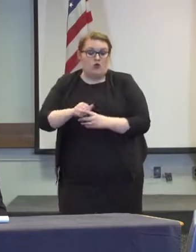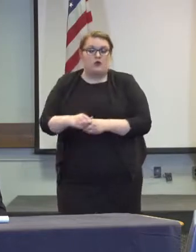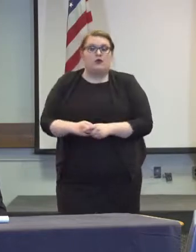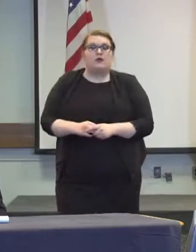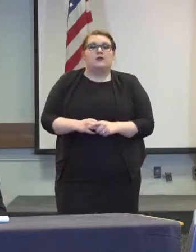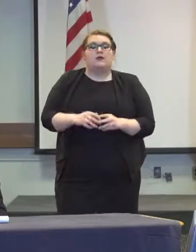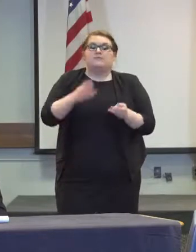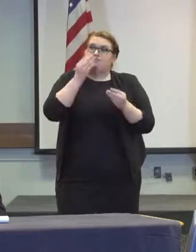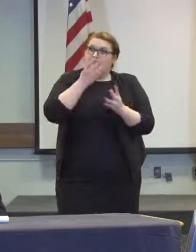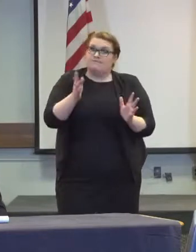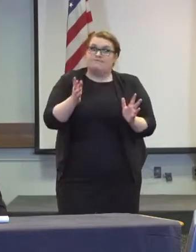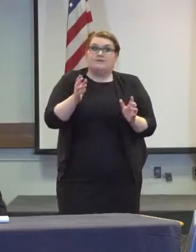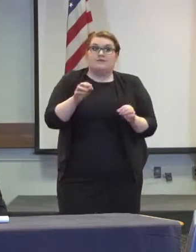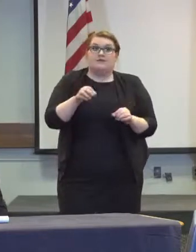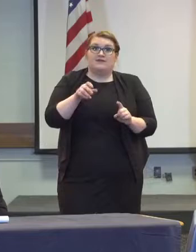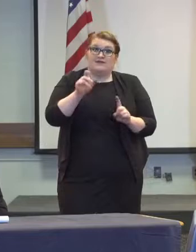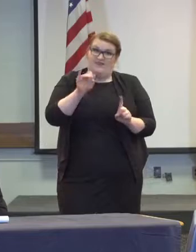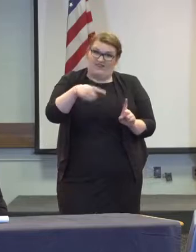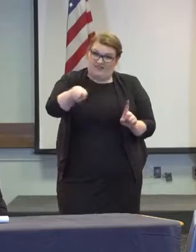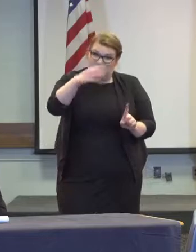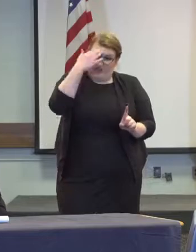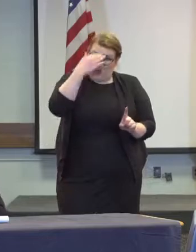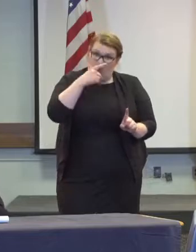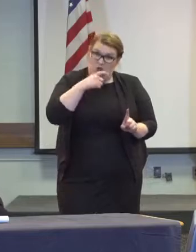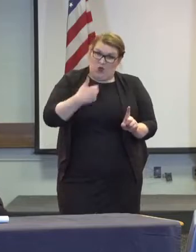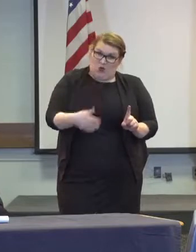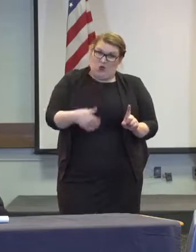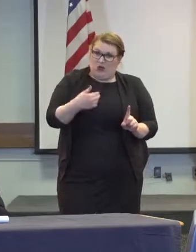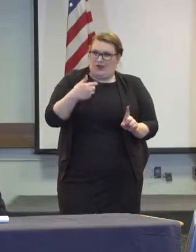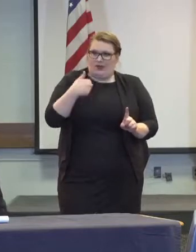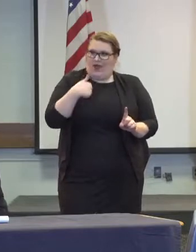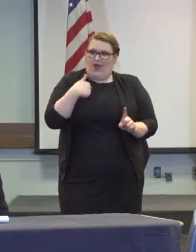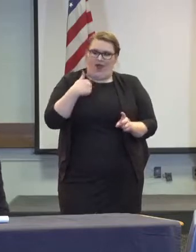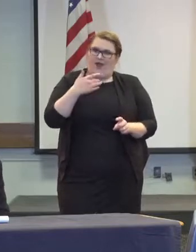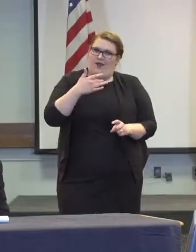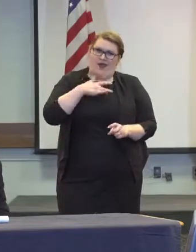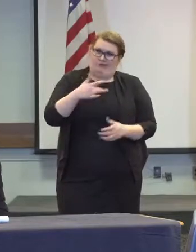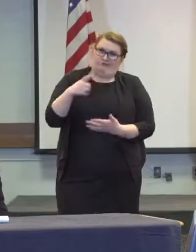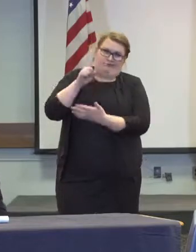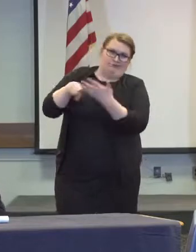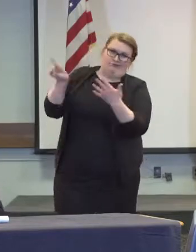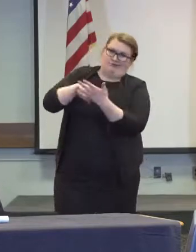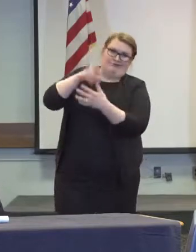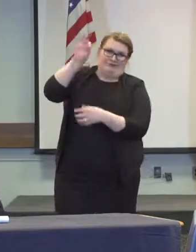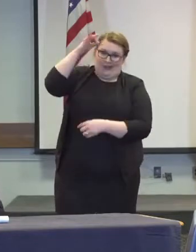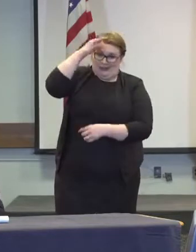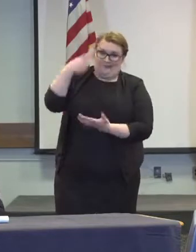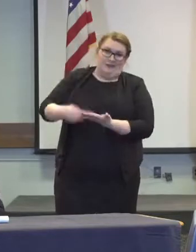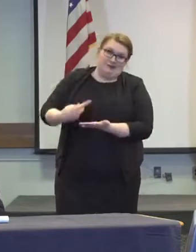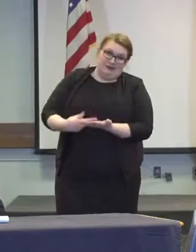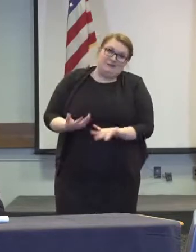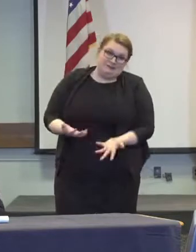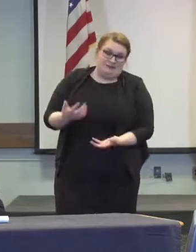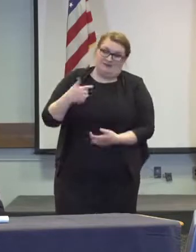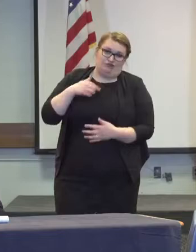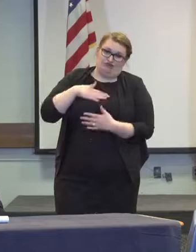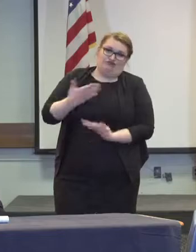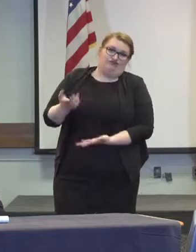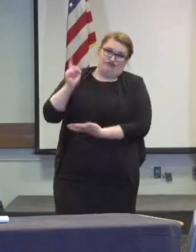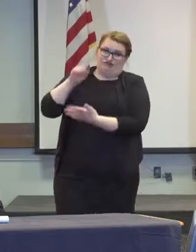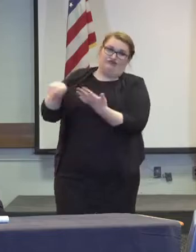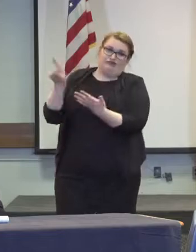have to say, anybody who knows me, I have not been shy about criticizing the federal government from time to time. This